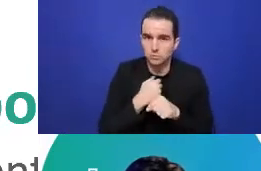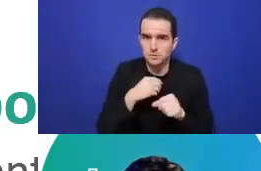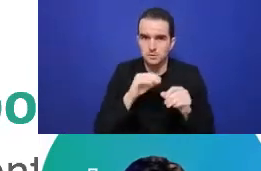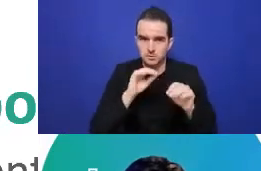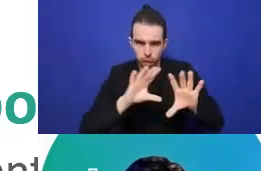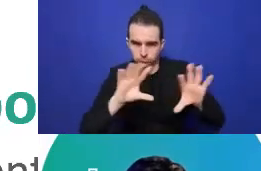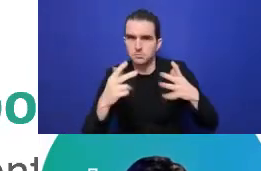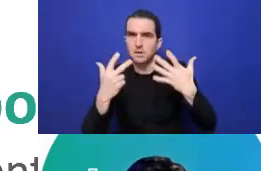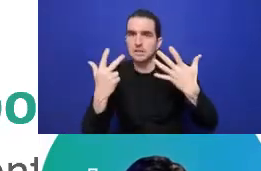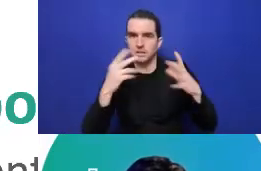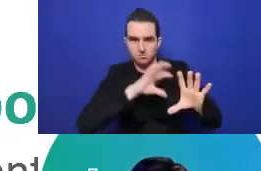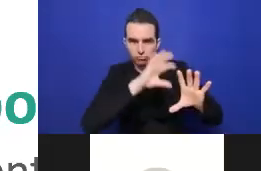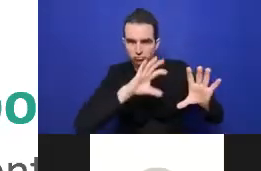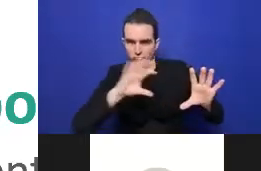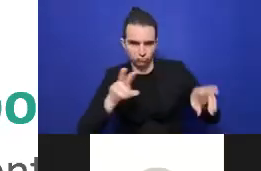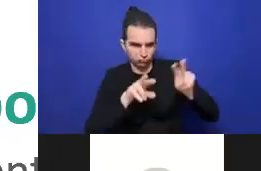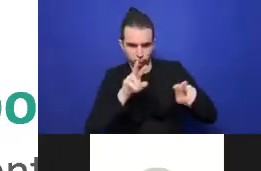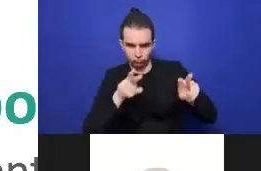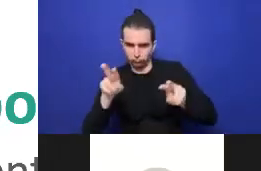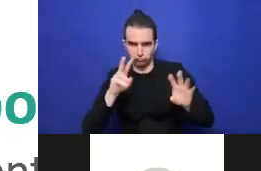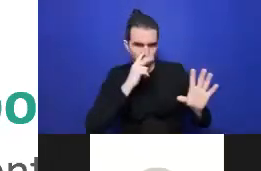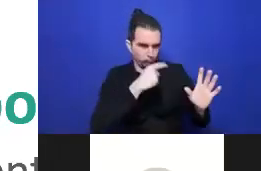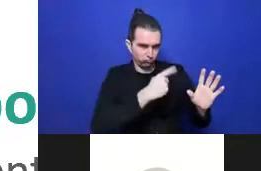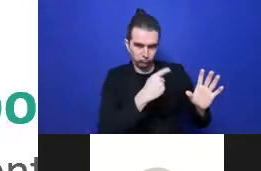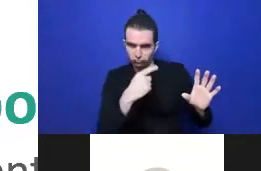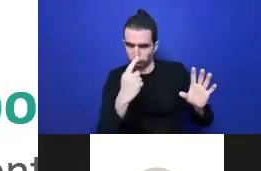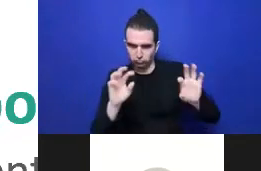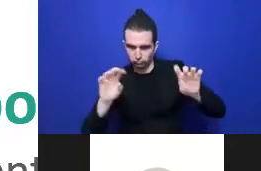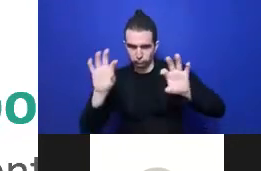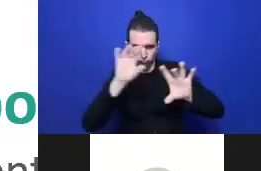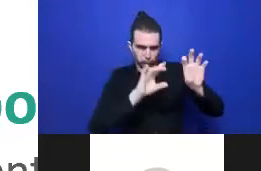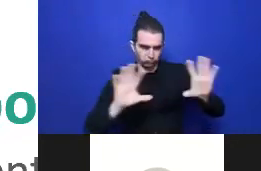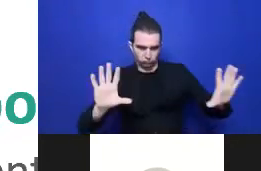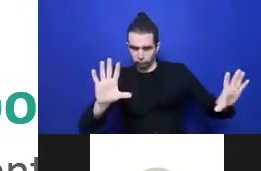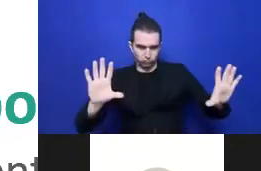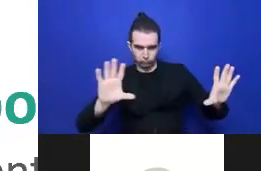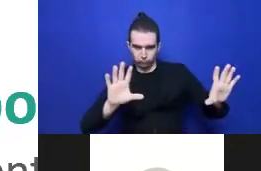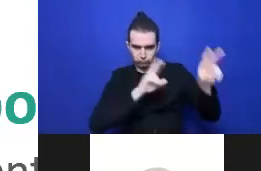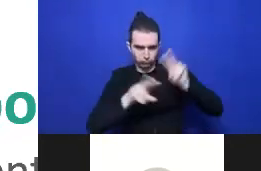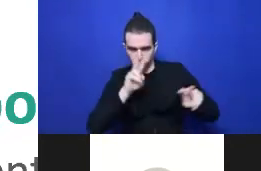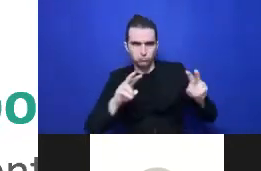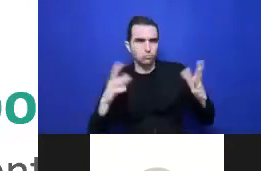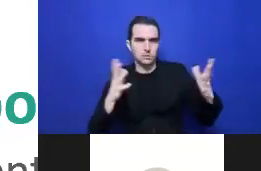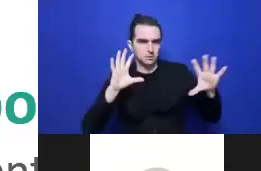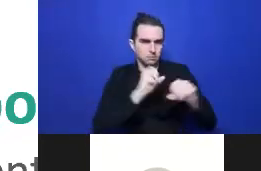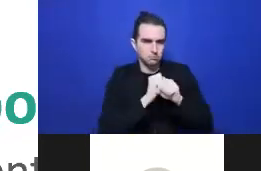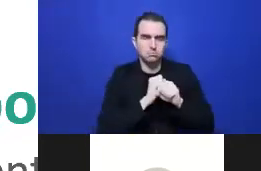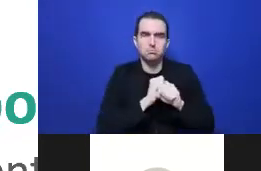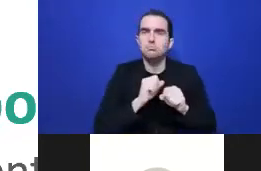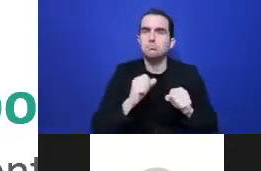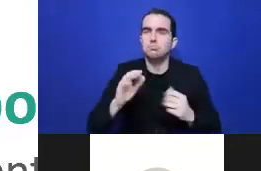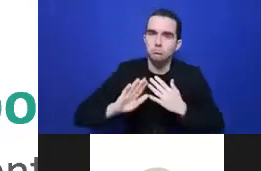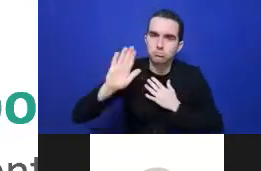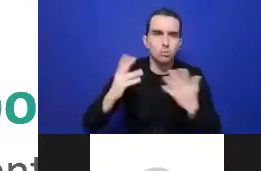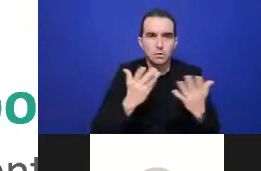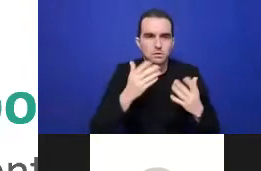progress and targets, priorities, and the financial protection, service coverage, leave no one behind, and health